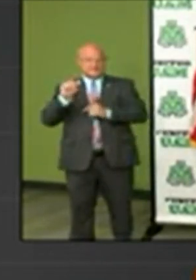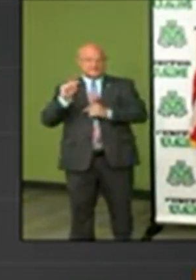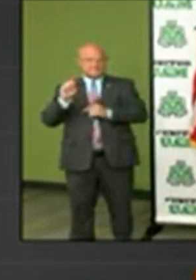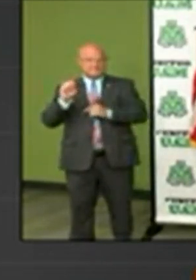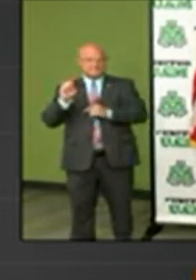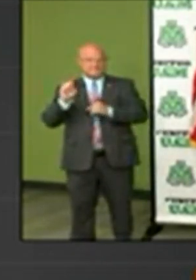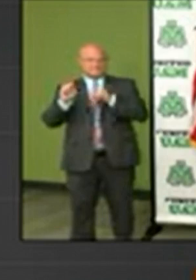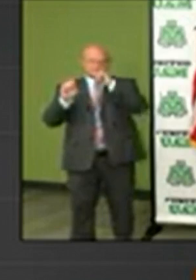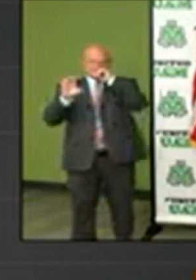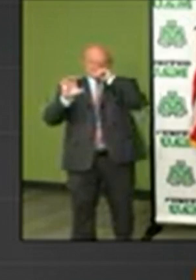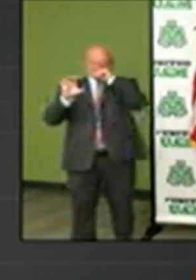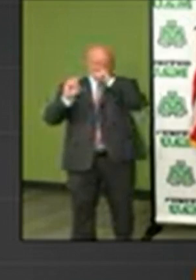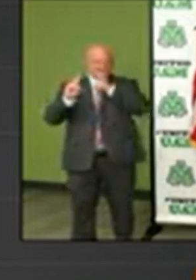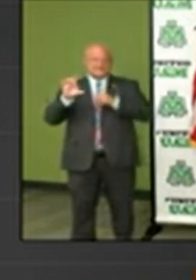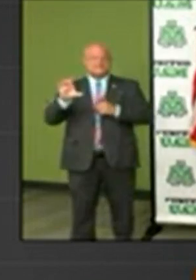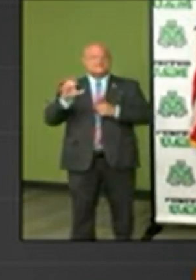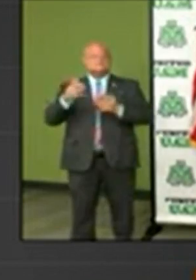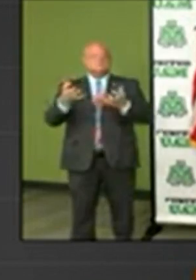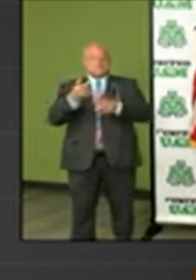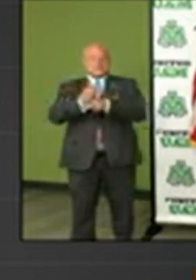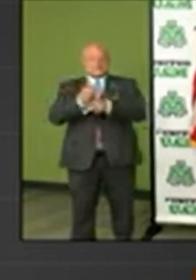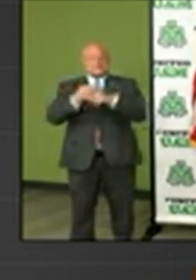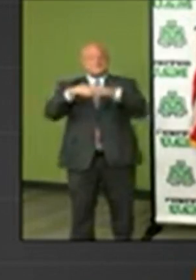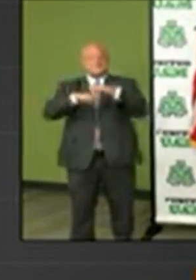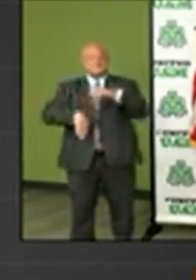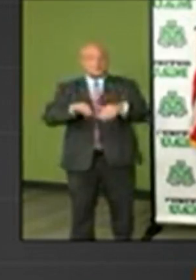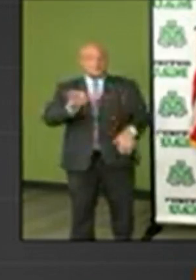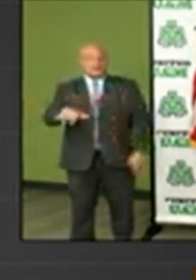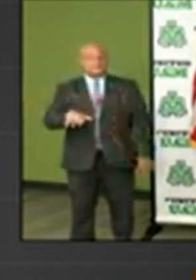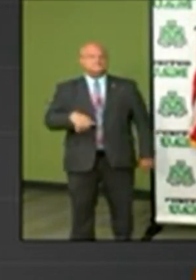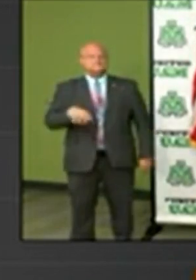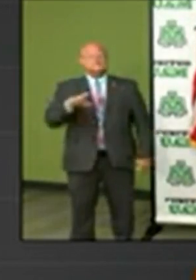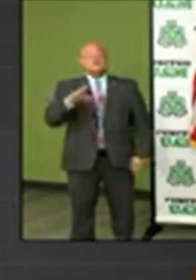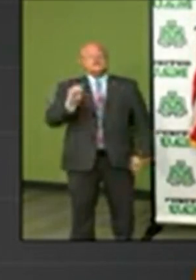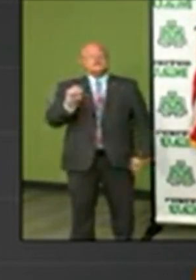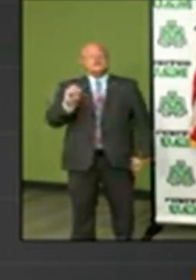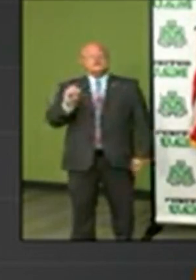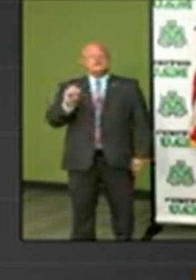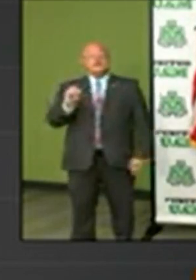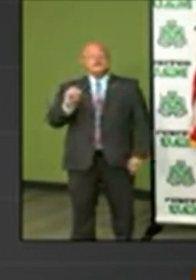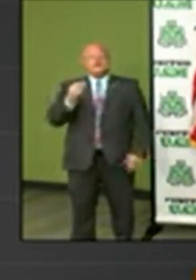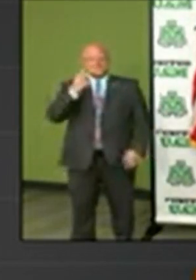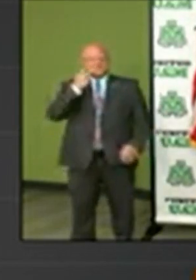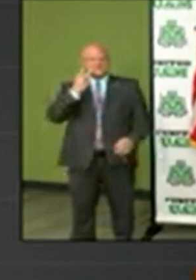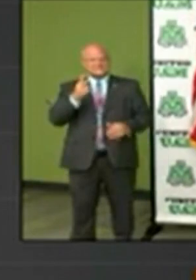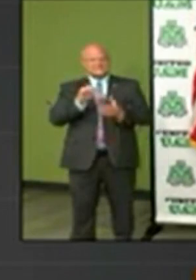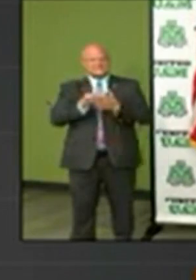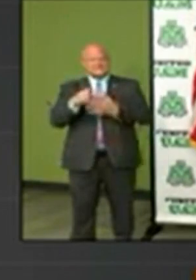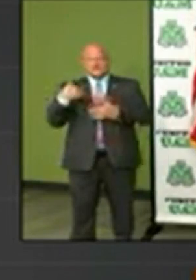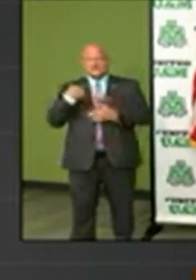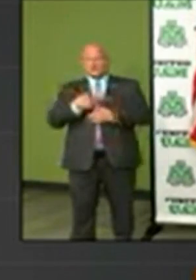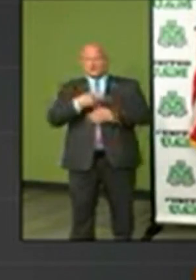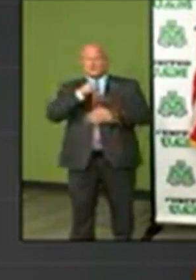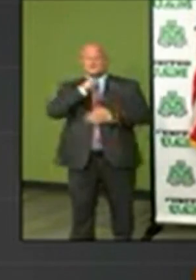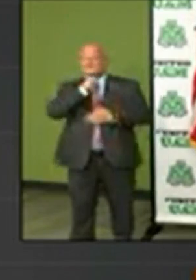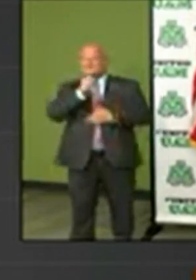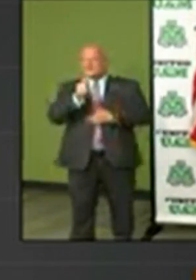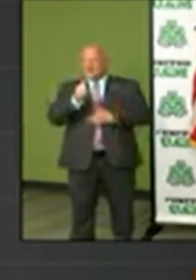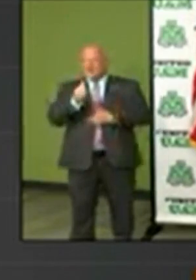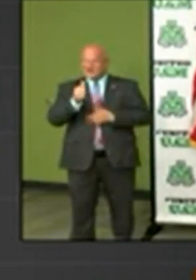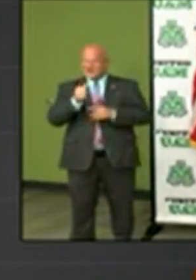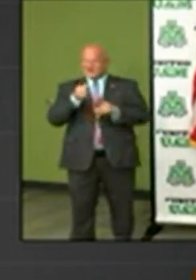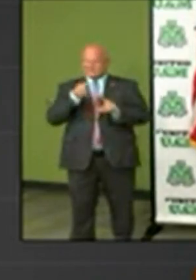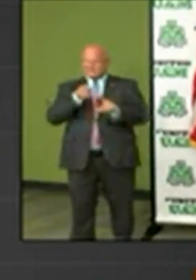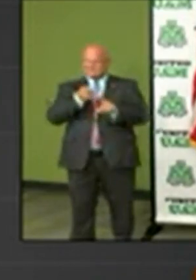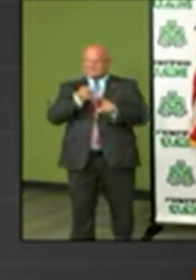rate. CDC says we like to keep that below there. And you can see that we have not been where we want to